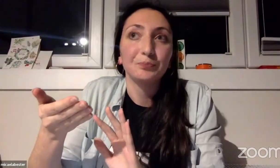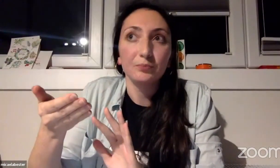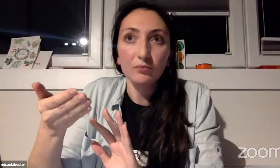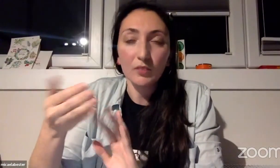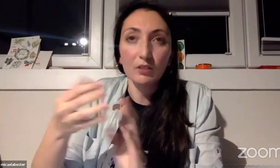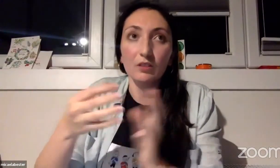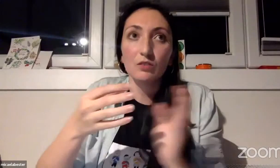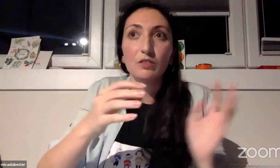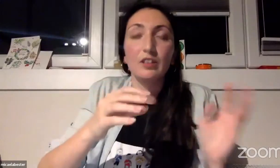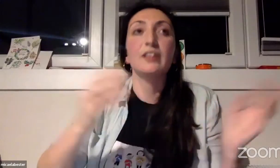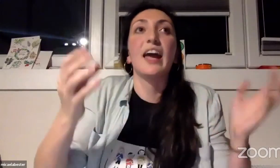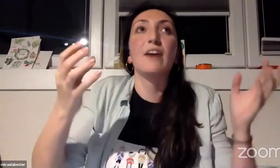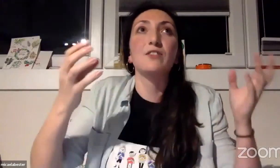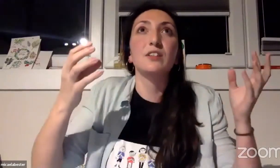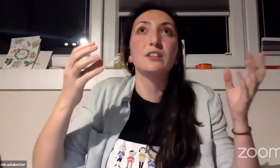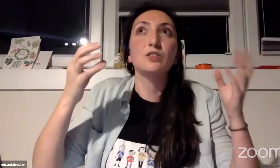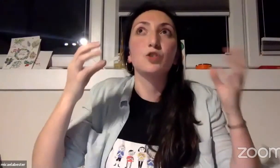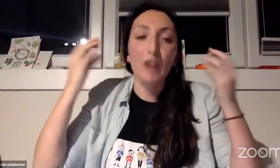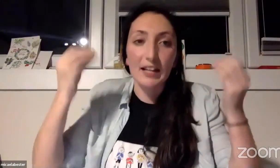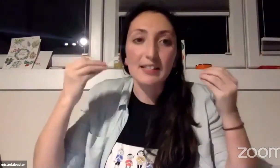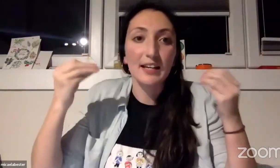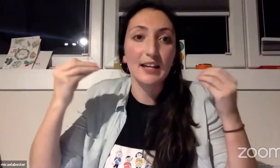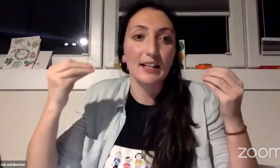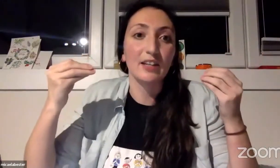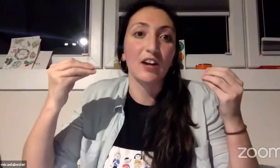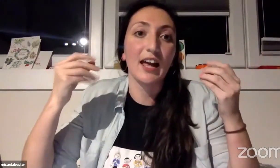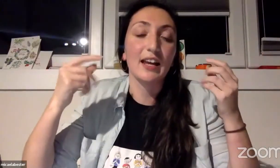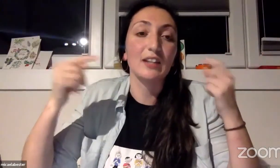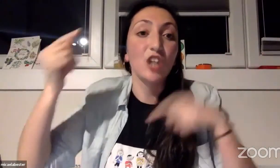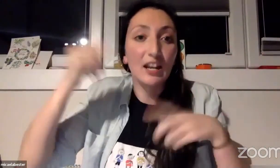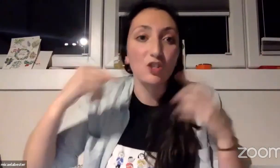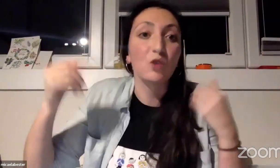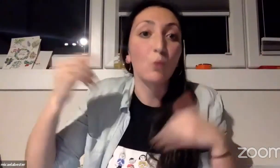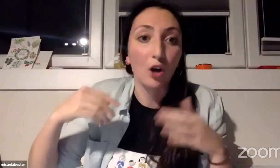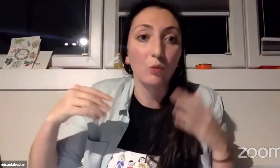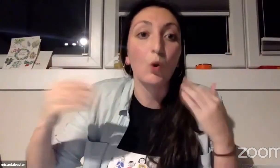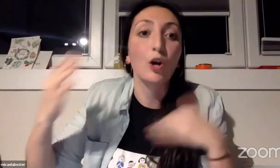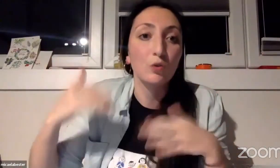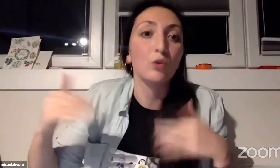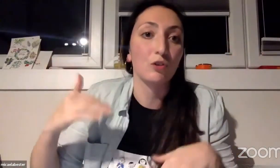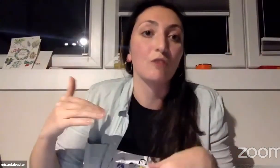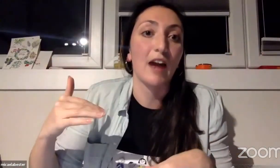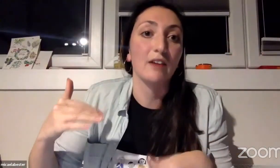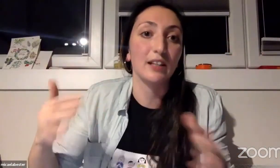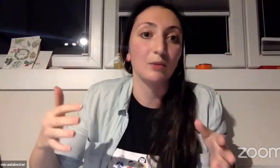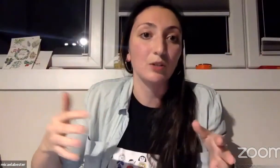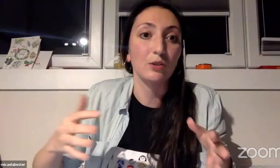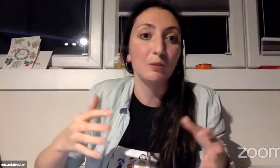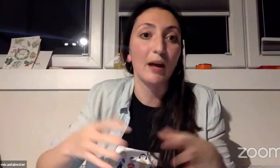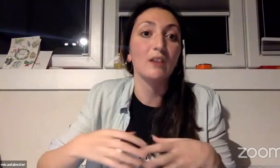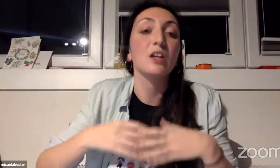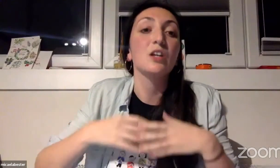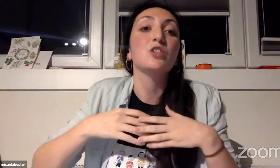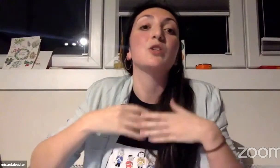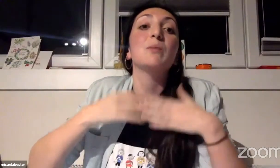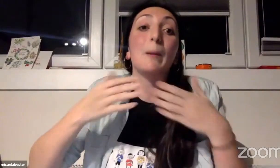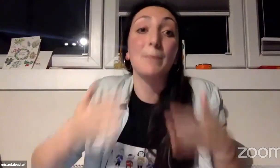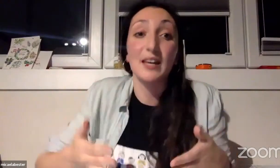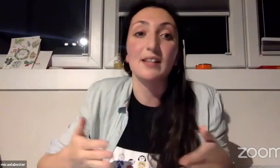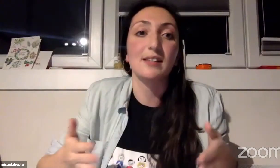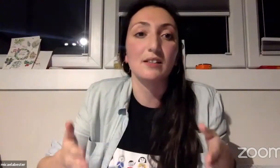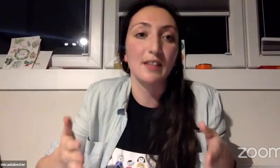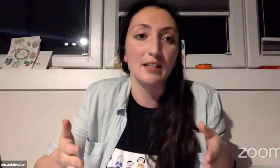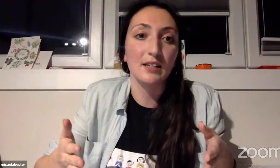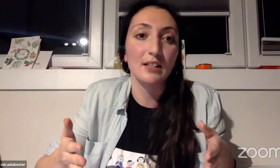they have to translate it in their head and change the word order around, like we talked about, to be